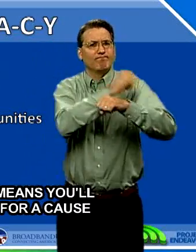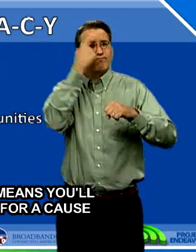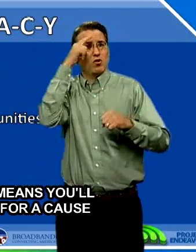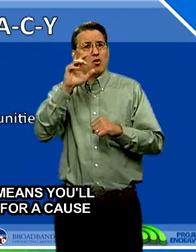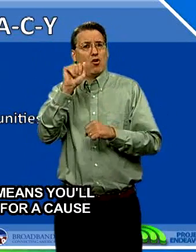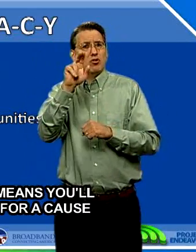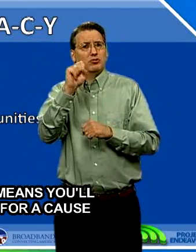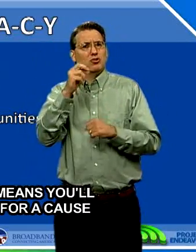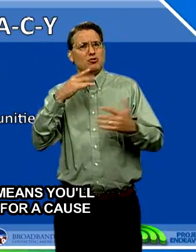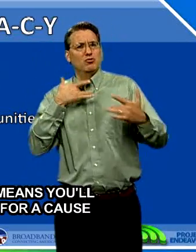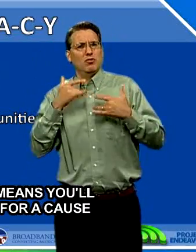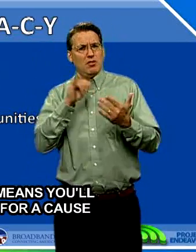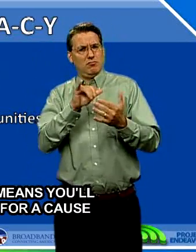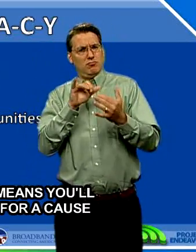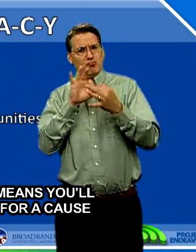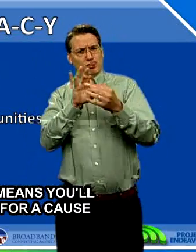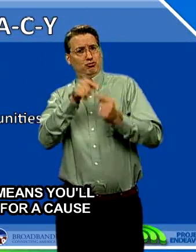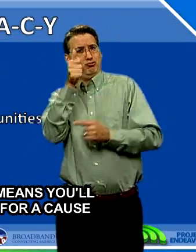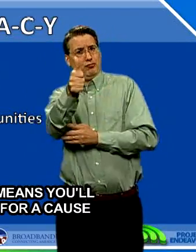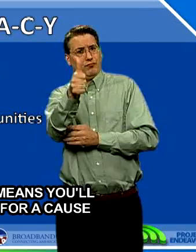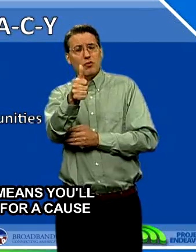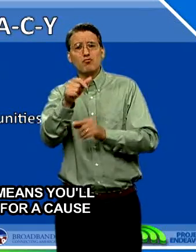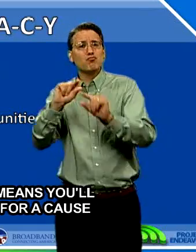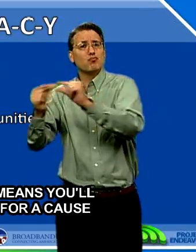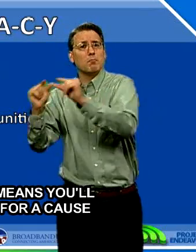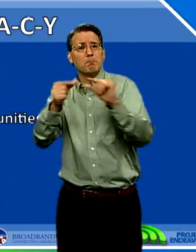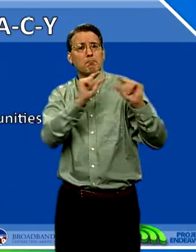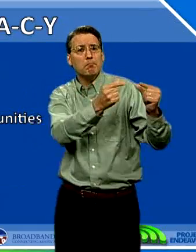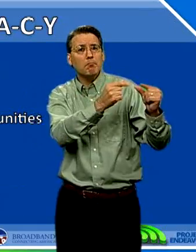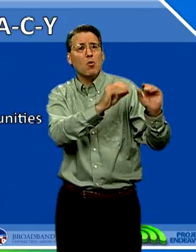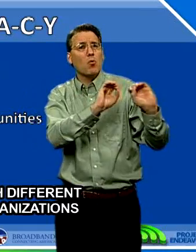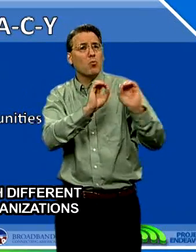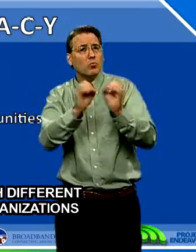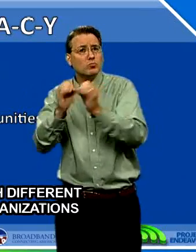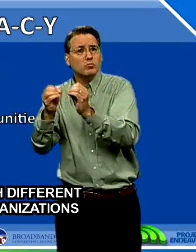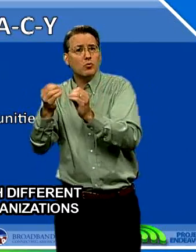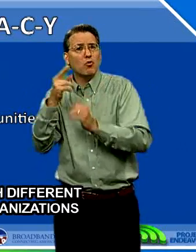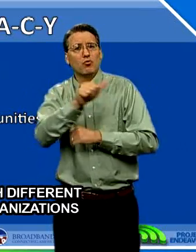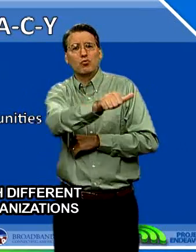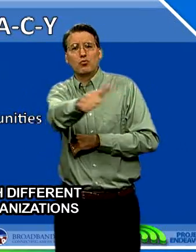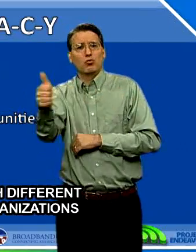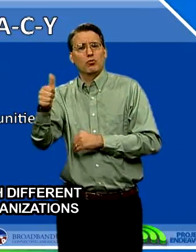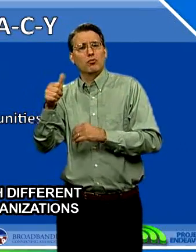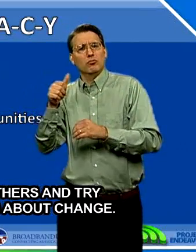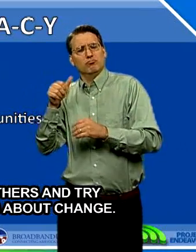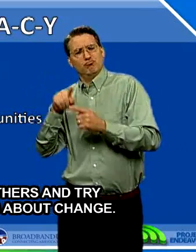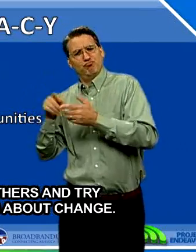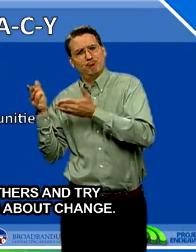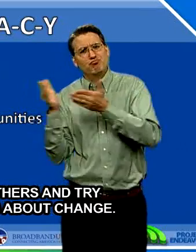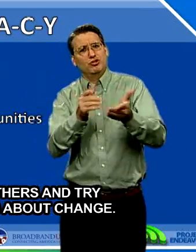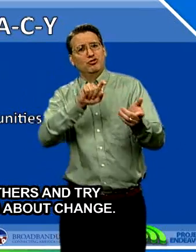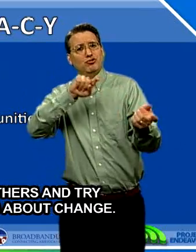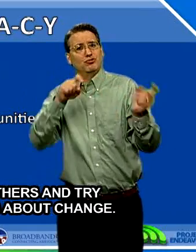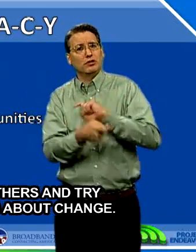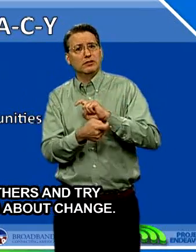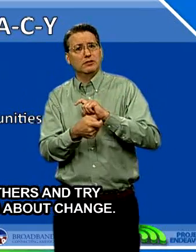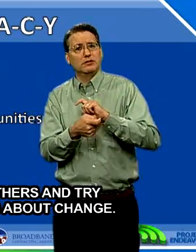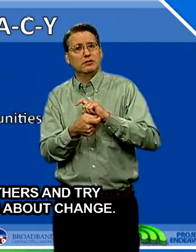That means you'll fight for a cause with different organizations and others and try to bring about